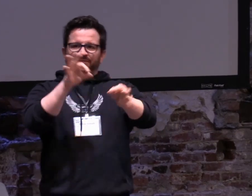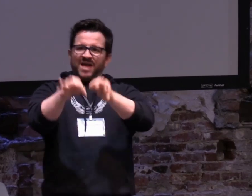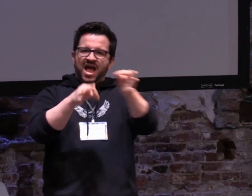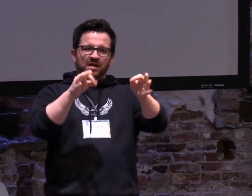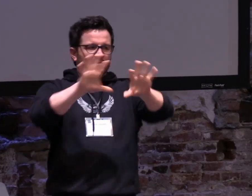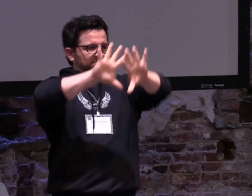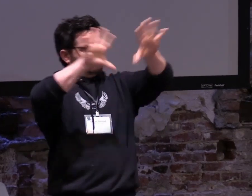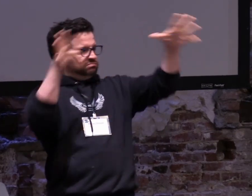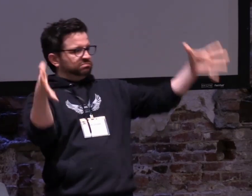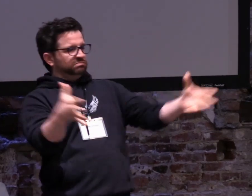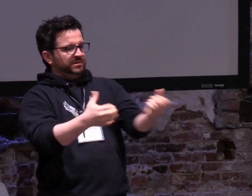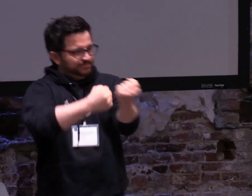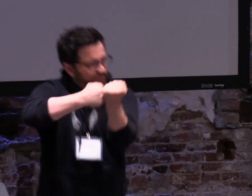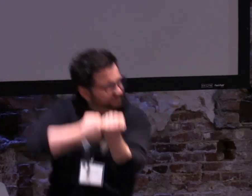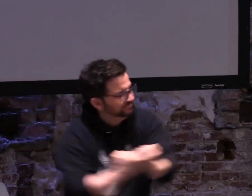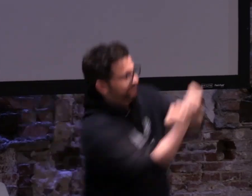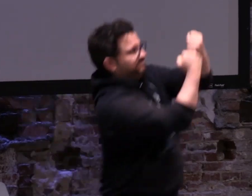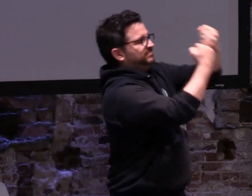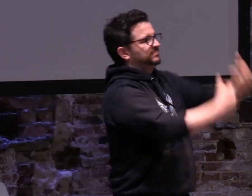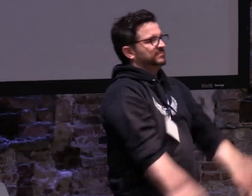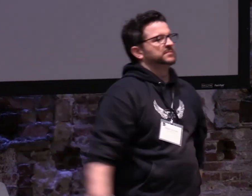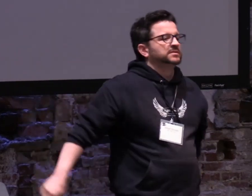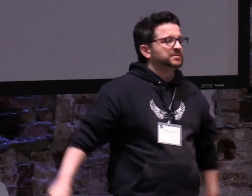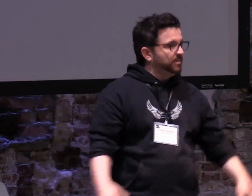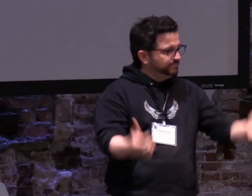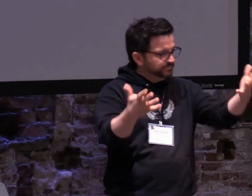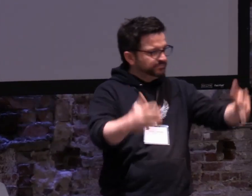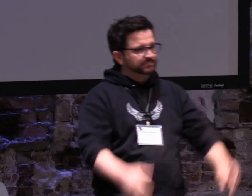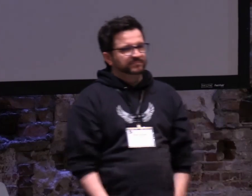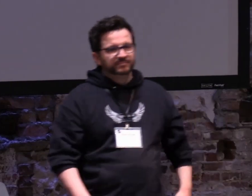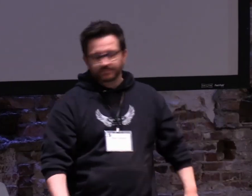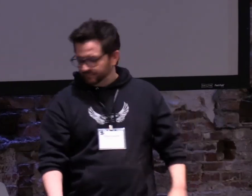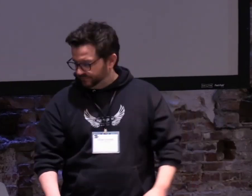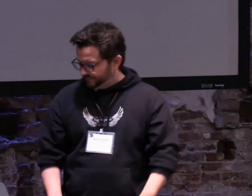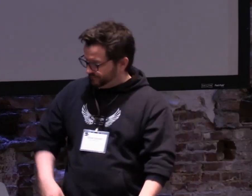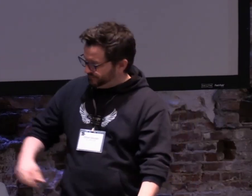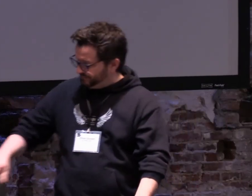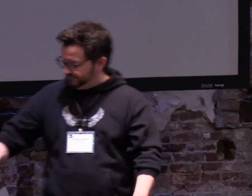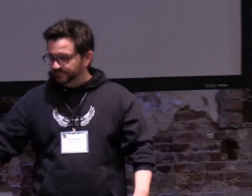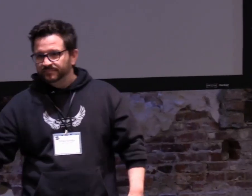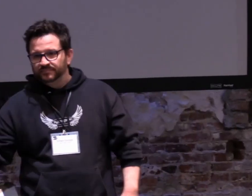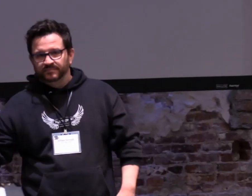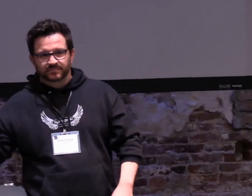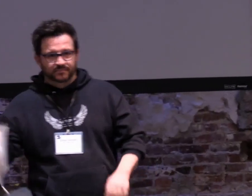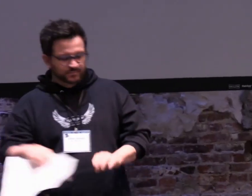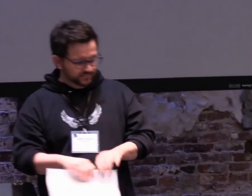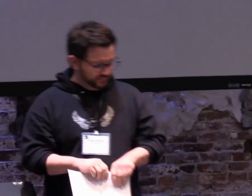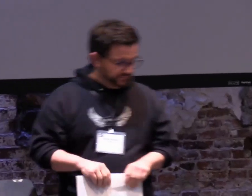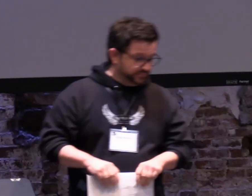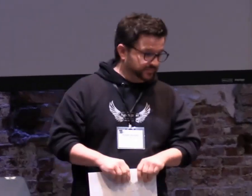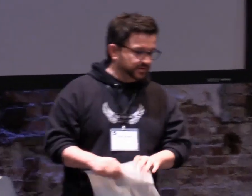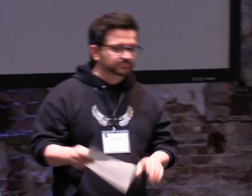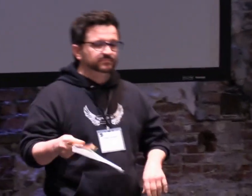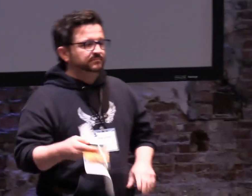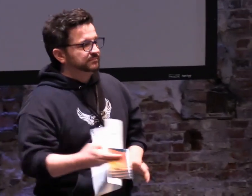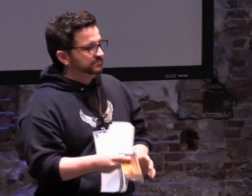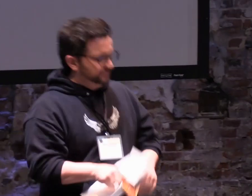natural way, the way that people want. The way people want to be represented, I want to support that.